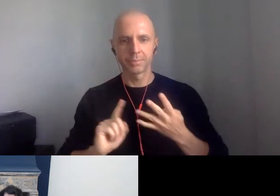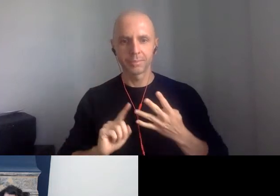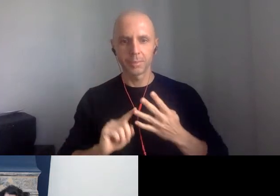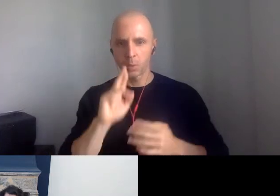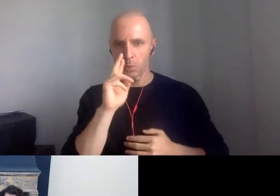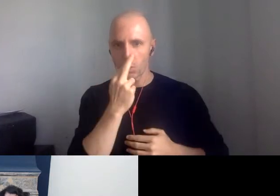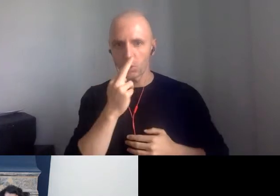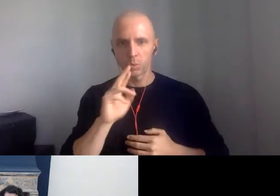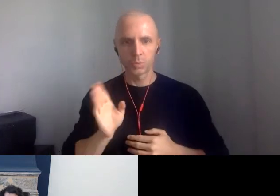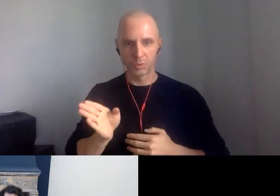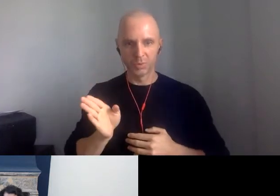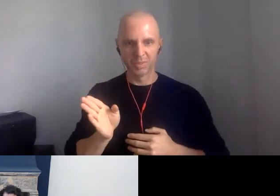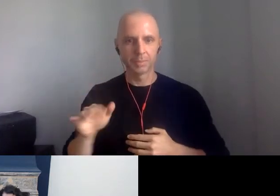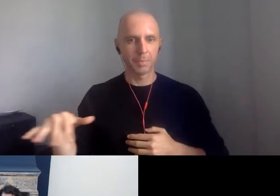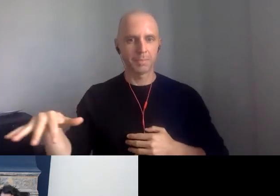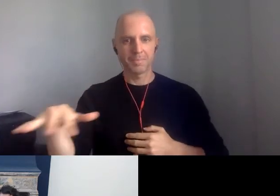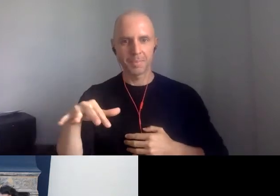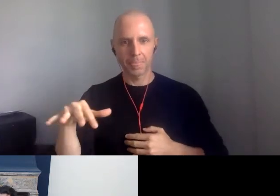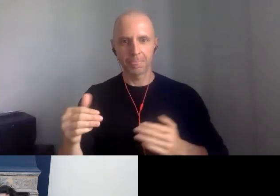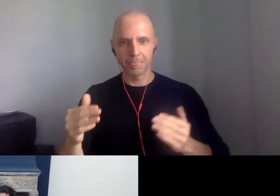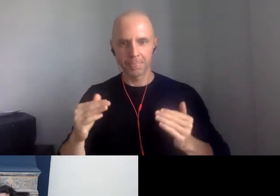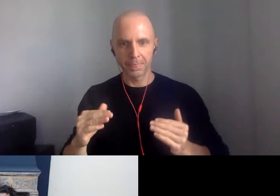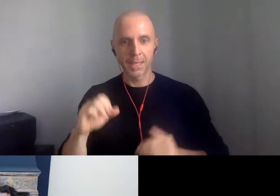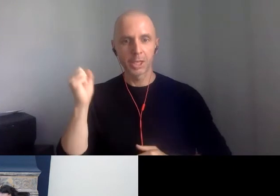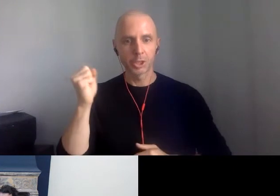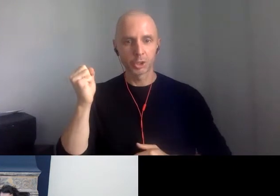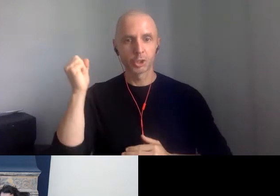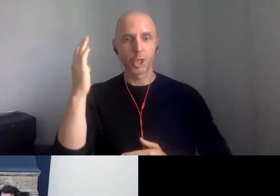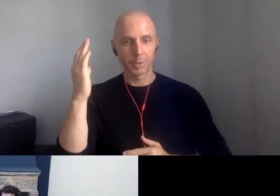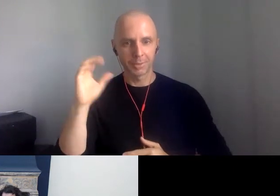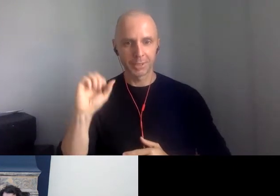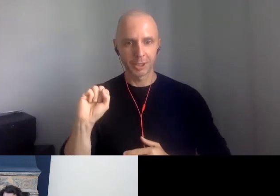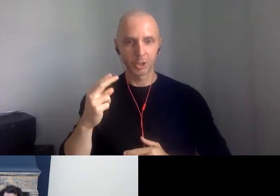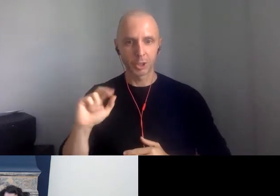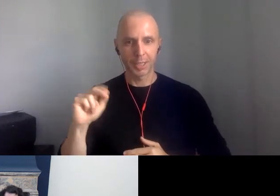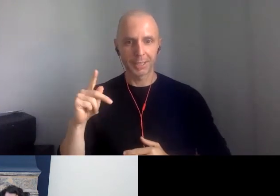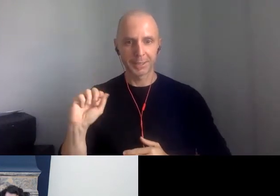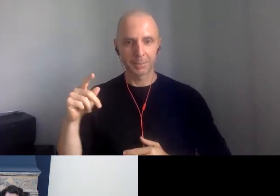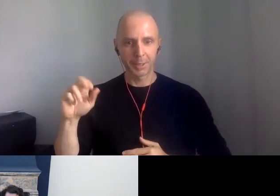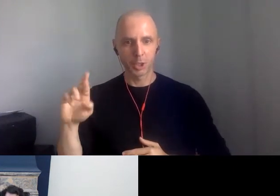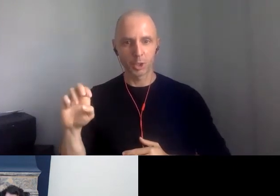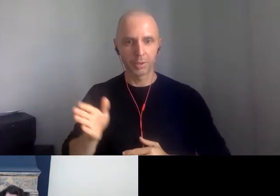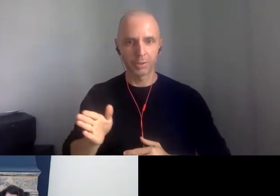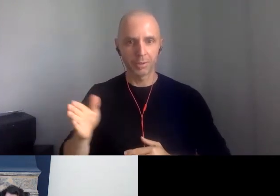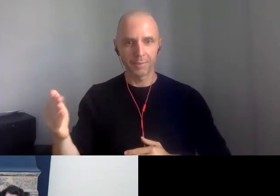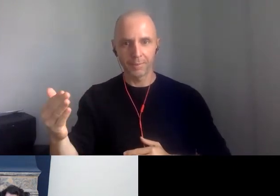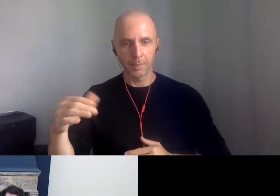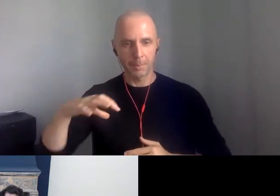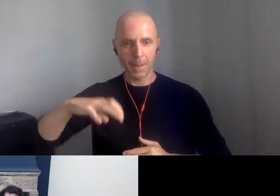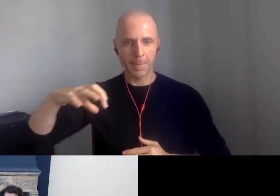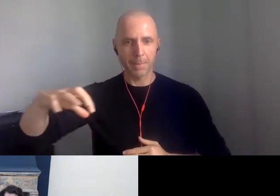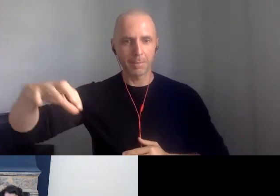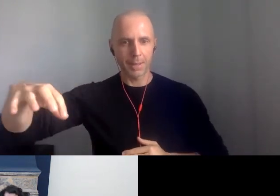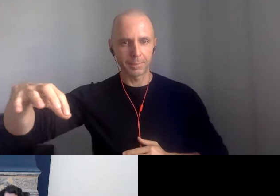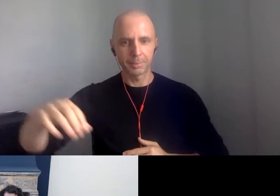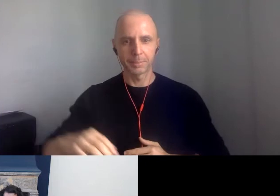colours, the Shakespeare garden, in which the old swimming pool was inlaid with box hedge parterre.